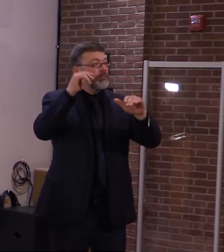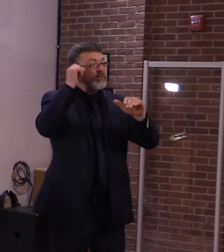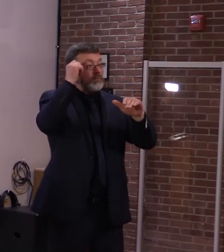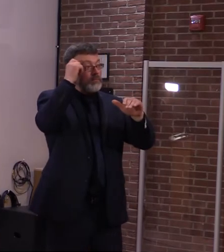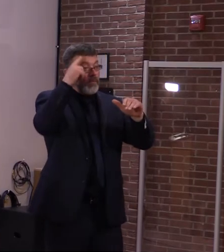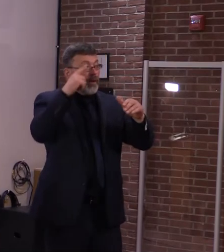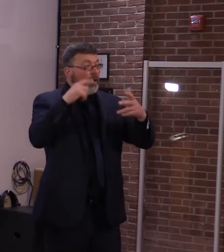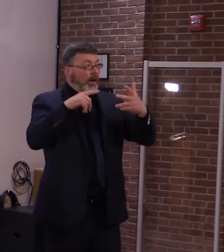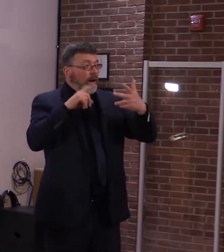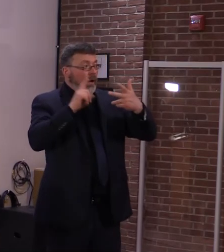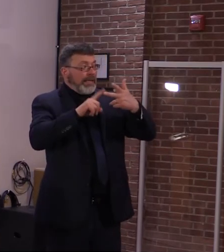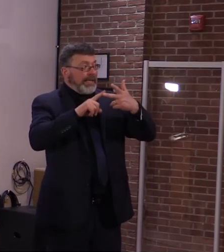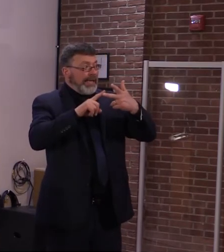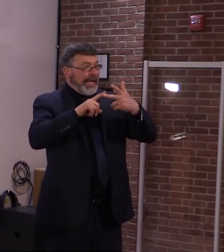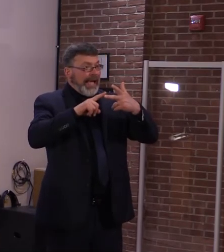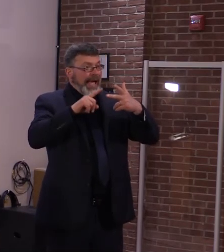look